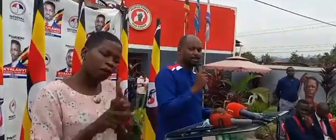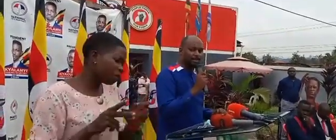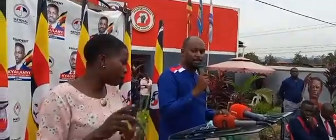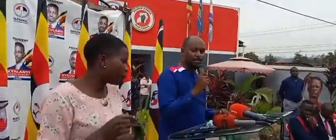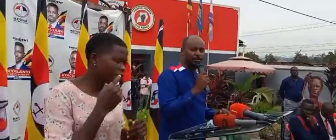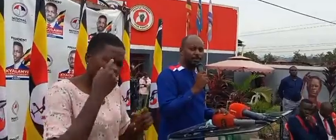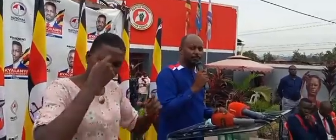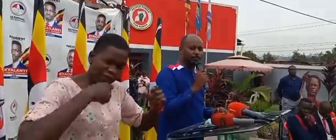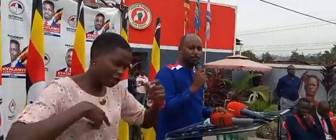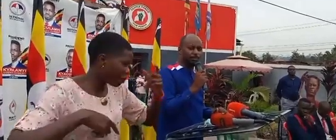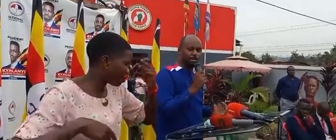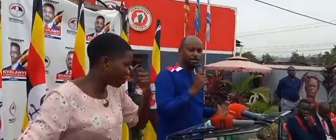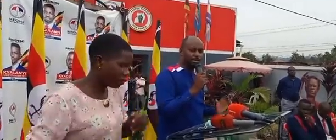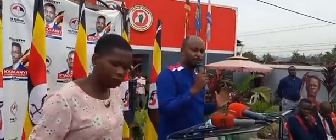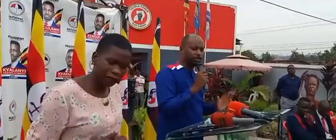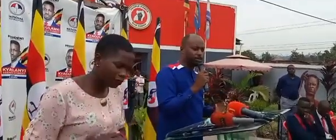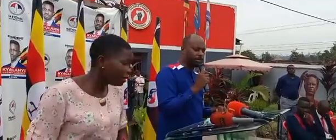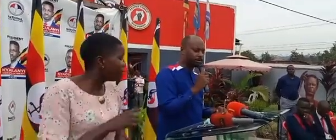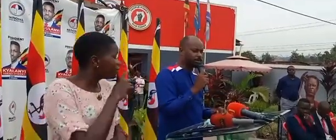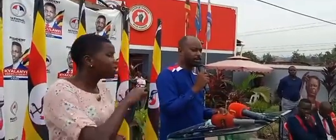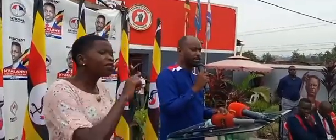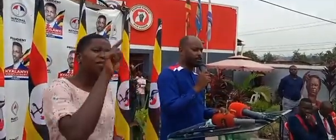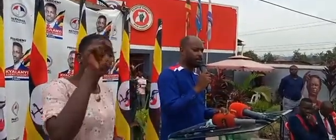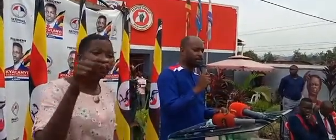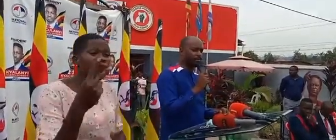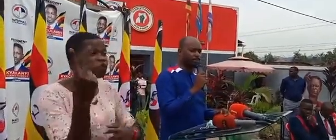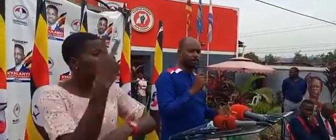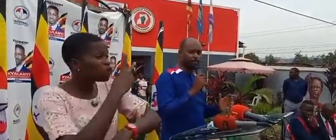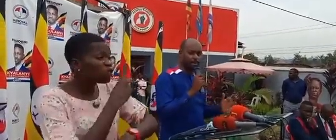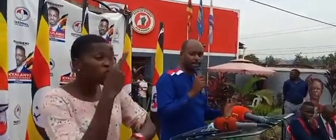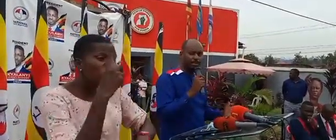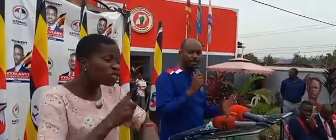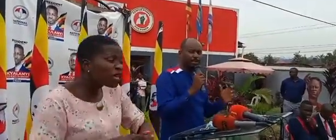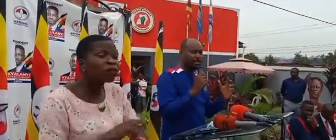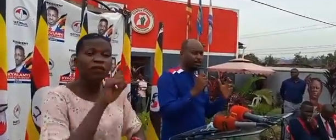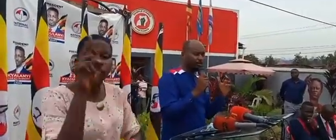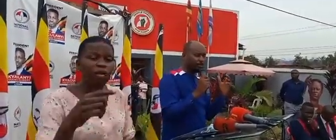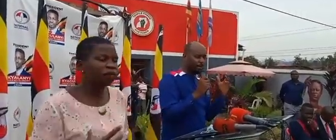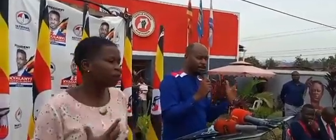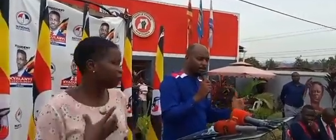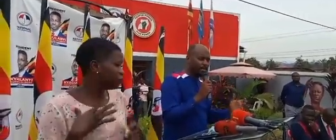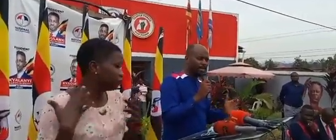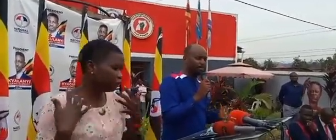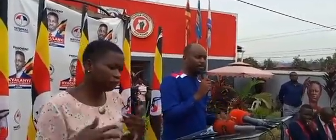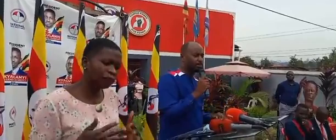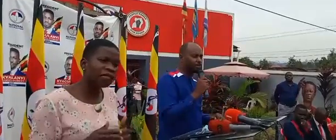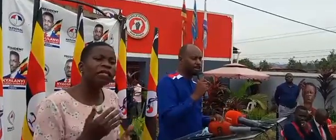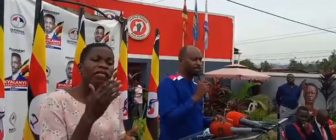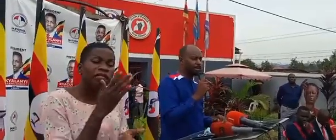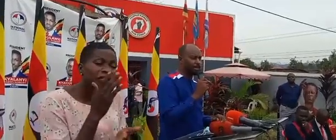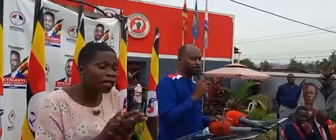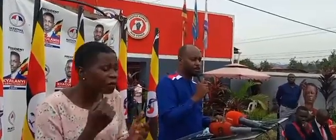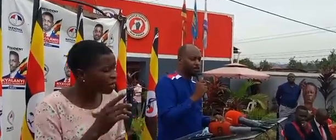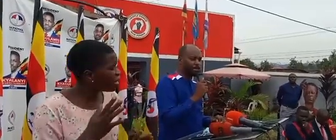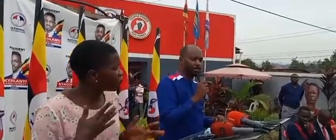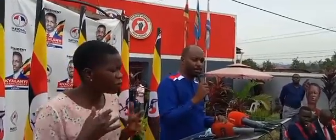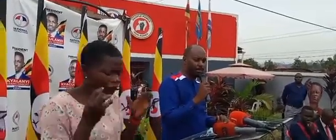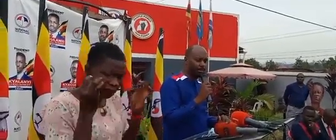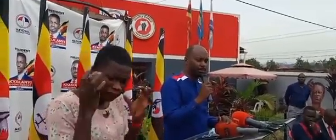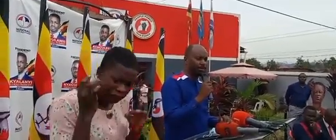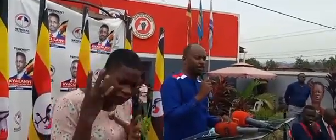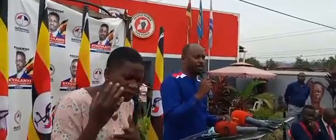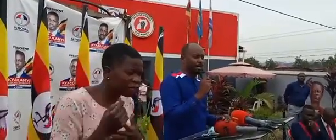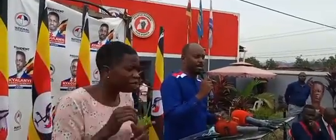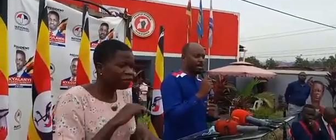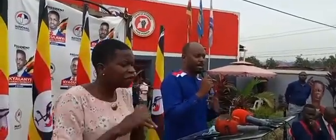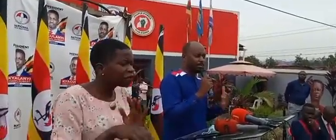conditions are terrible. We've gone to see them on two occasions, and many of them are complaining of being sick and not able to get proper medical